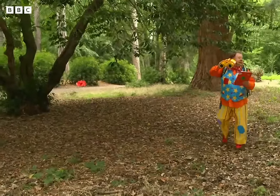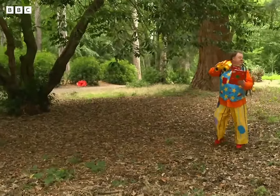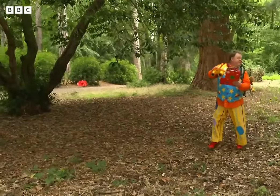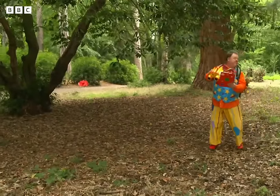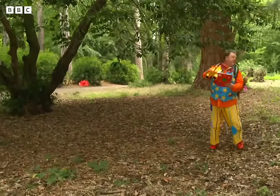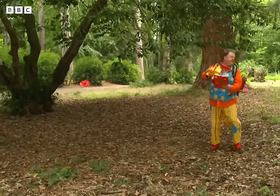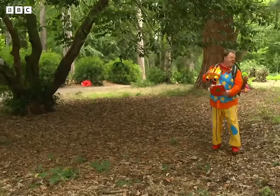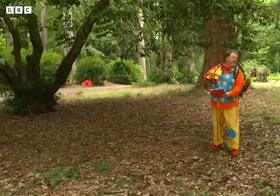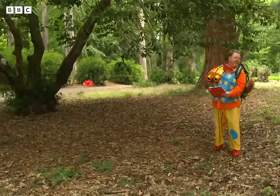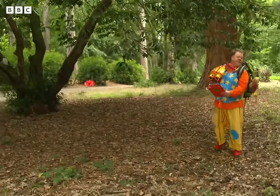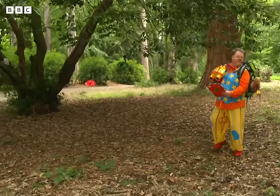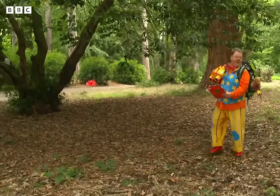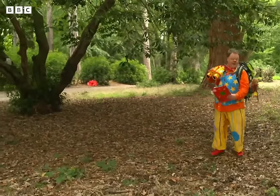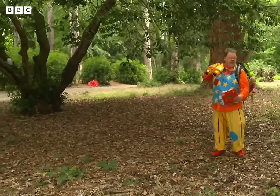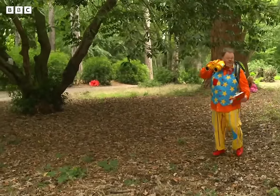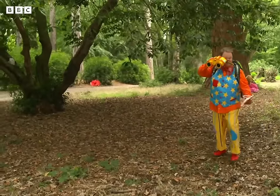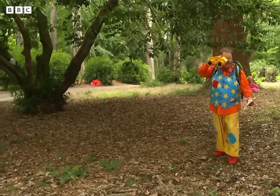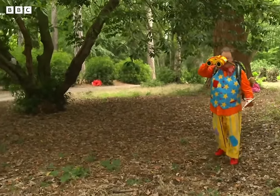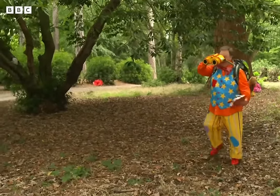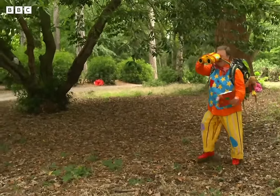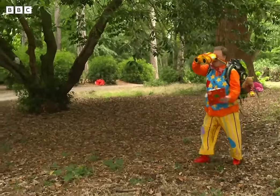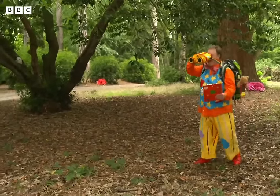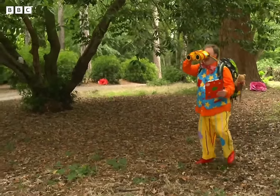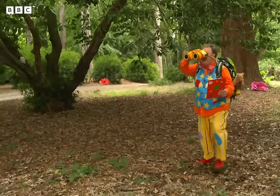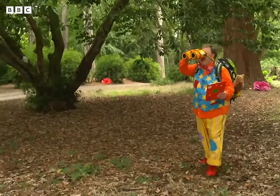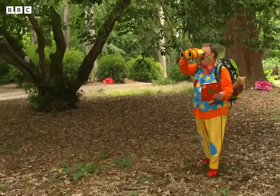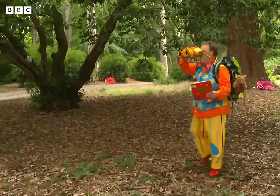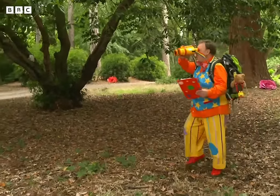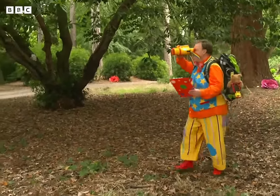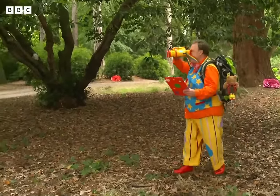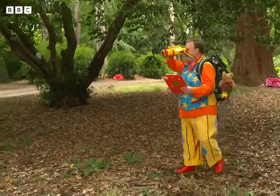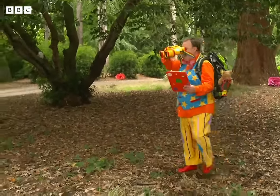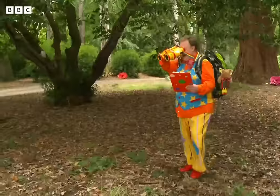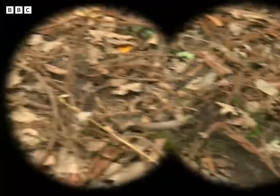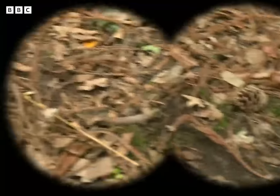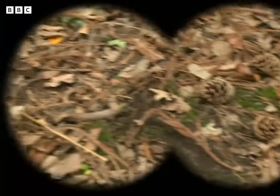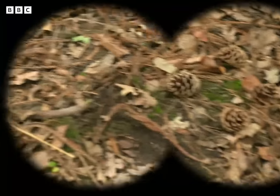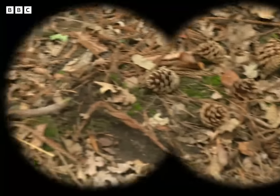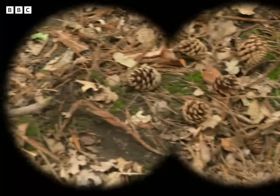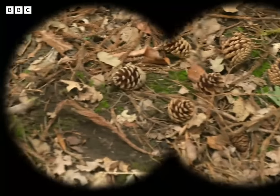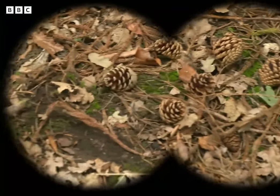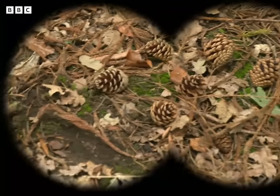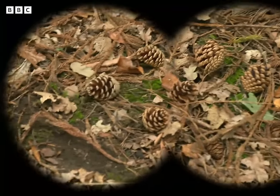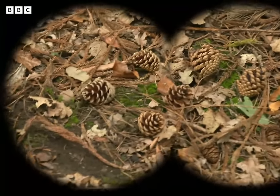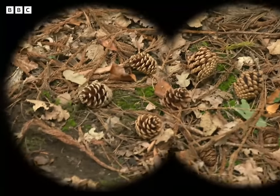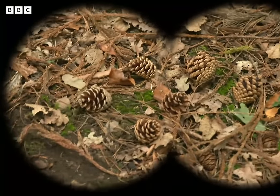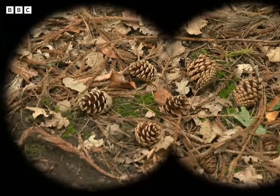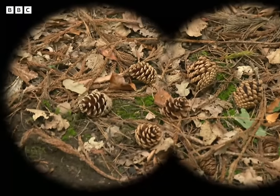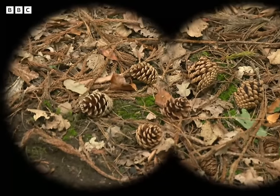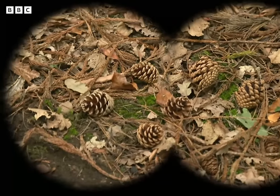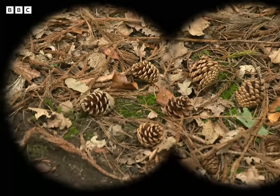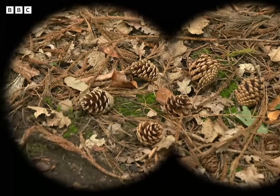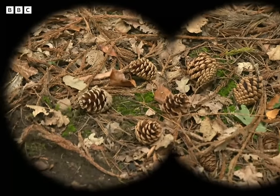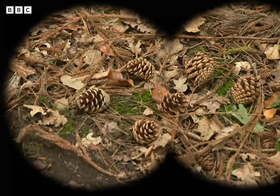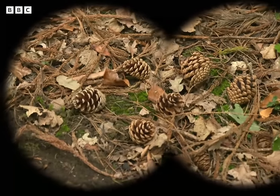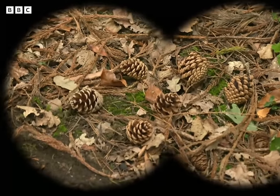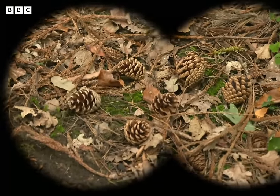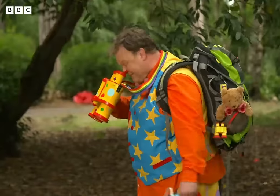Keep spotting, Tumble Ted. Right. Let's see now. Aha! I've spotted something! It's